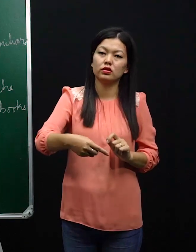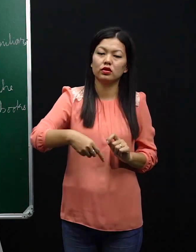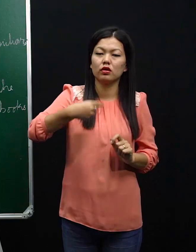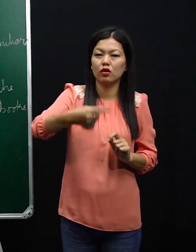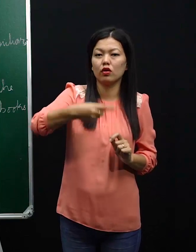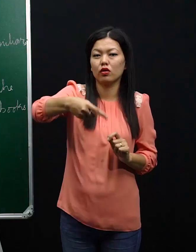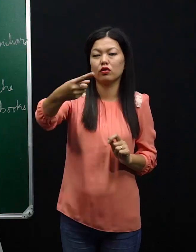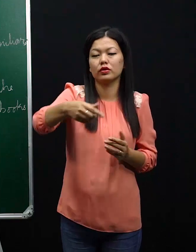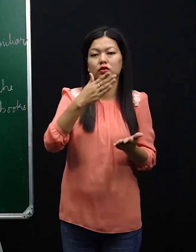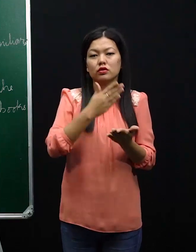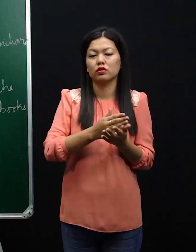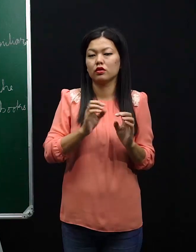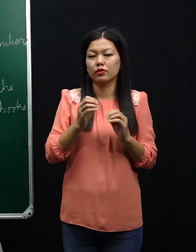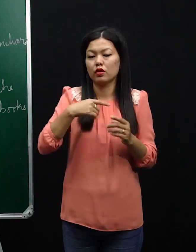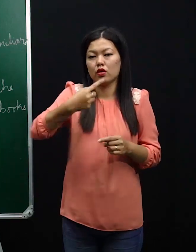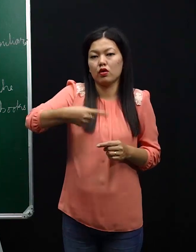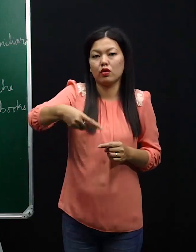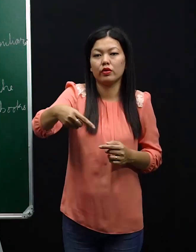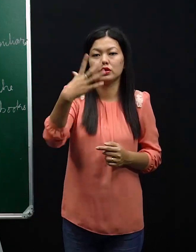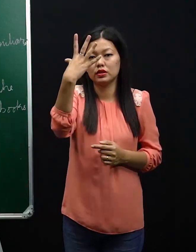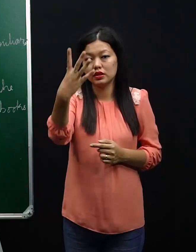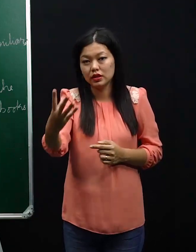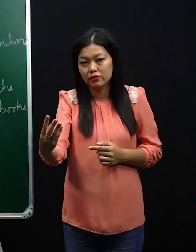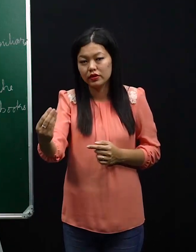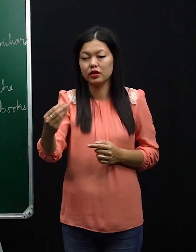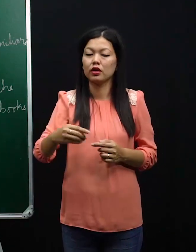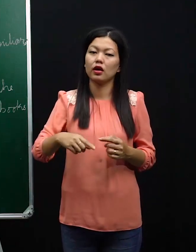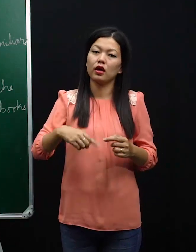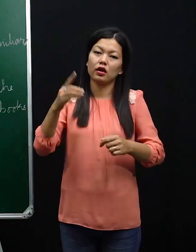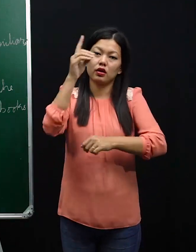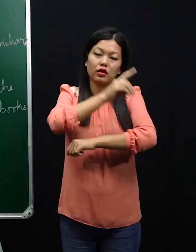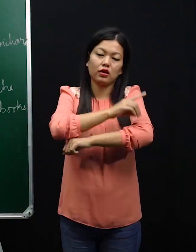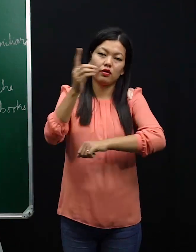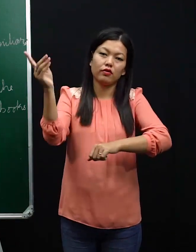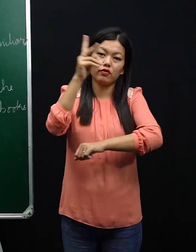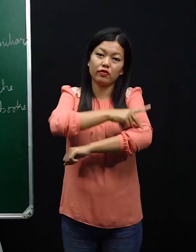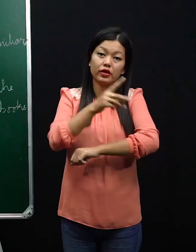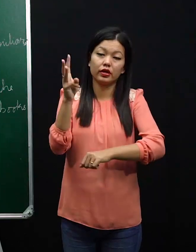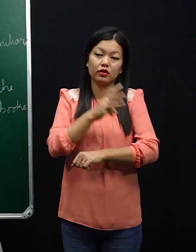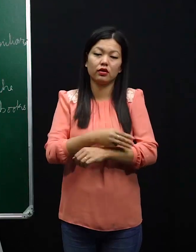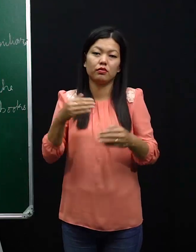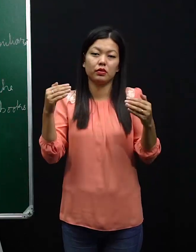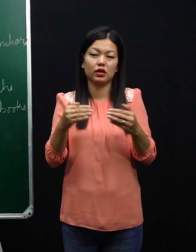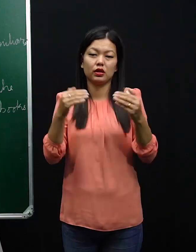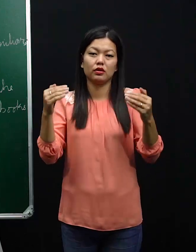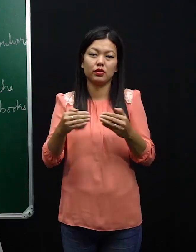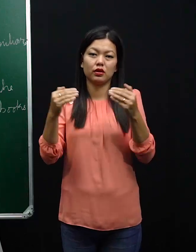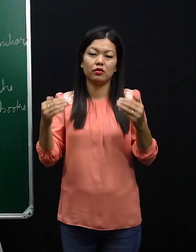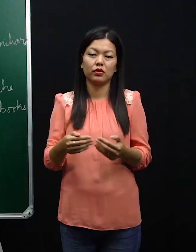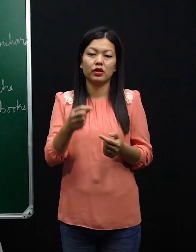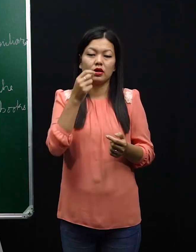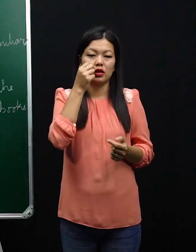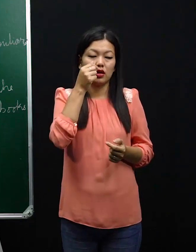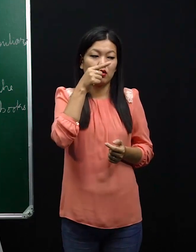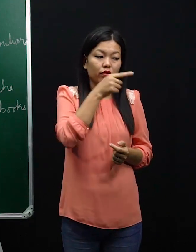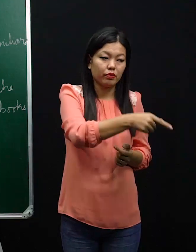in hand together to the meeting. And when they went to the meeting, as usual, Ernest said his word. He spoke